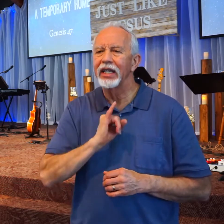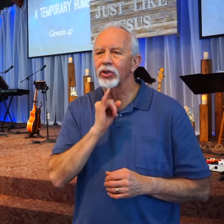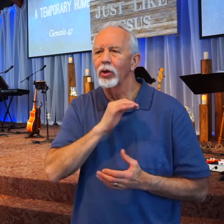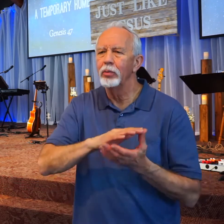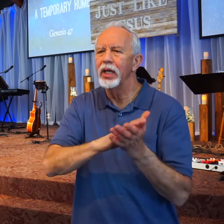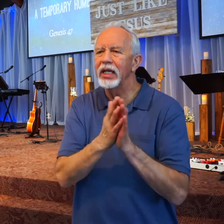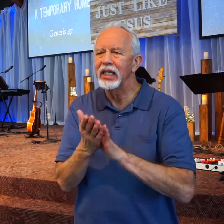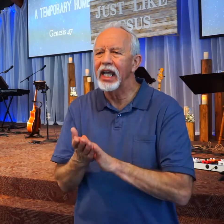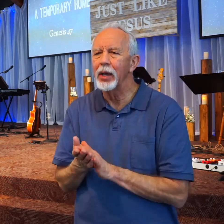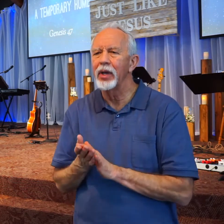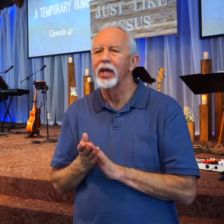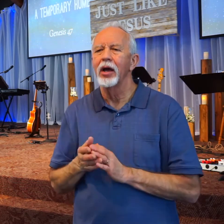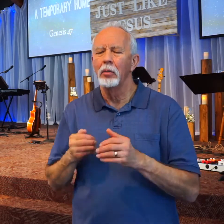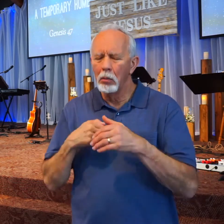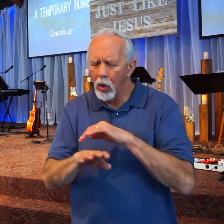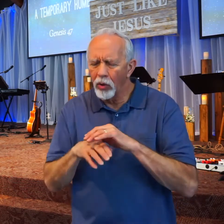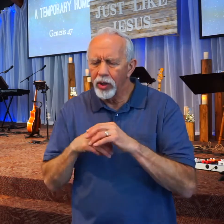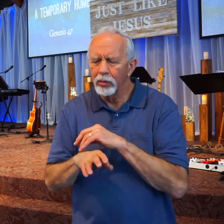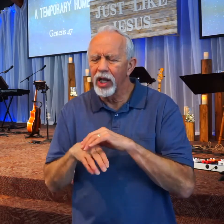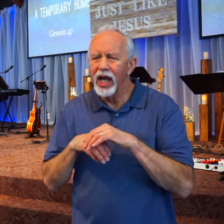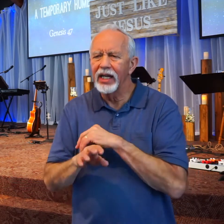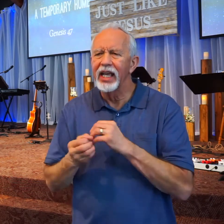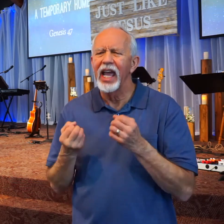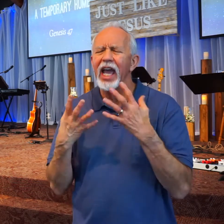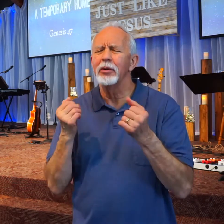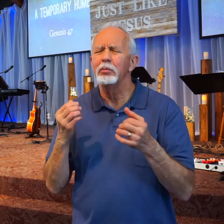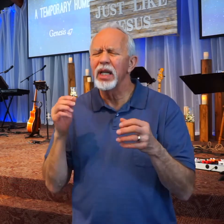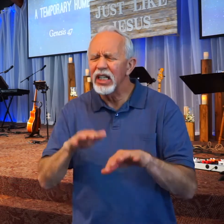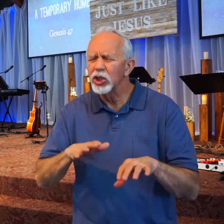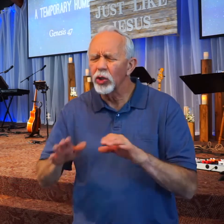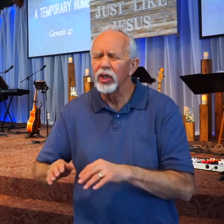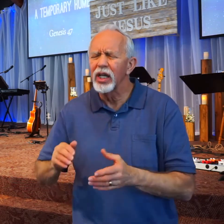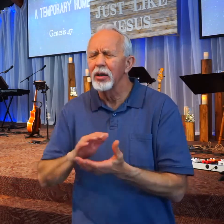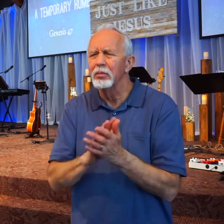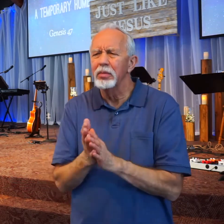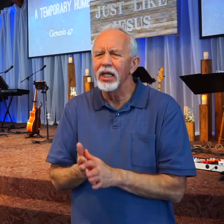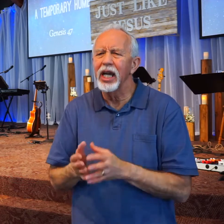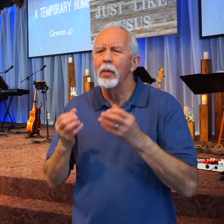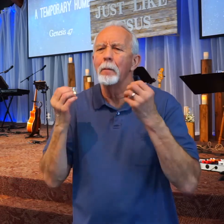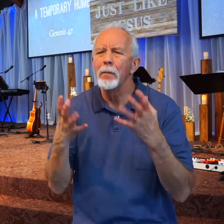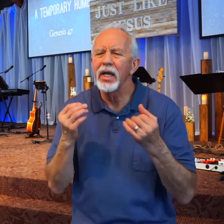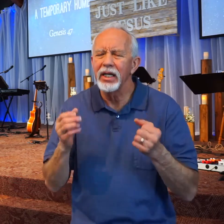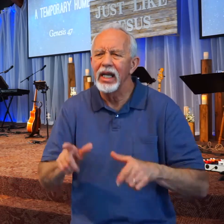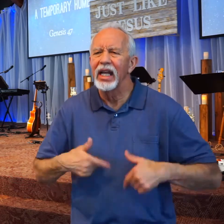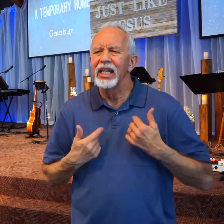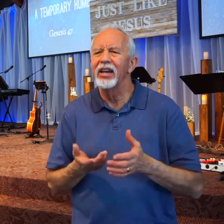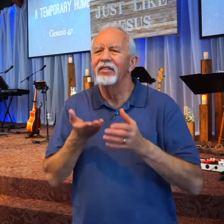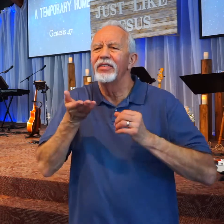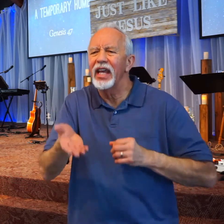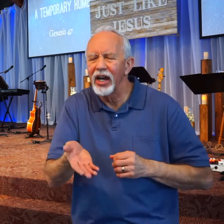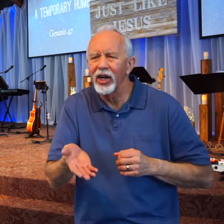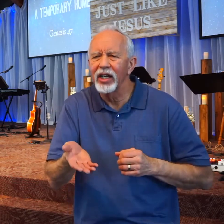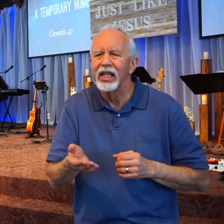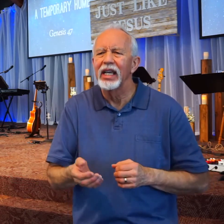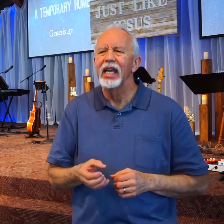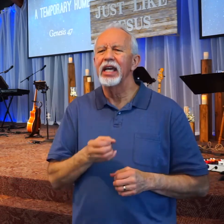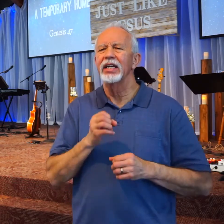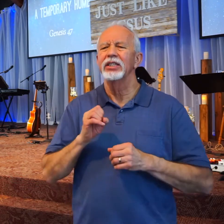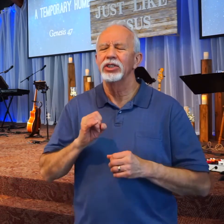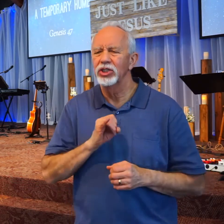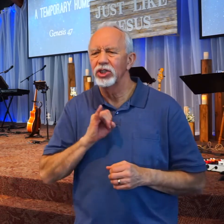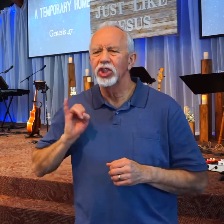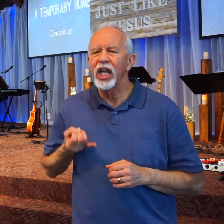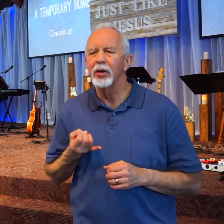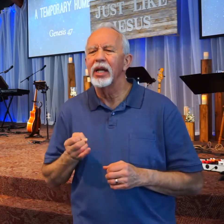became fruitful and multiplied greatly and was becoming numerous. And they lived there. Jacob continued to live there for